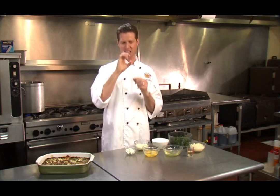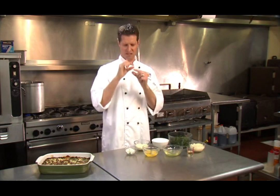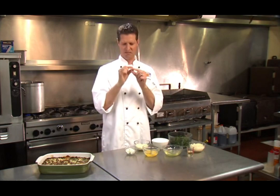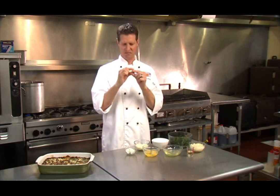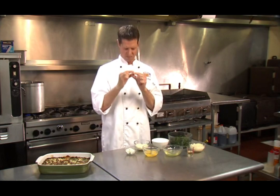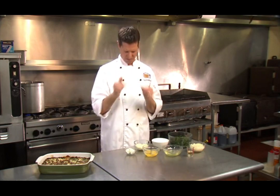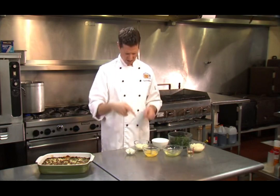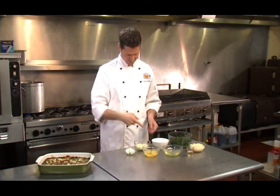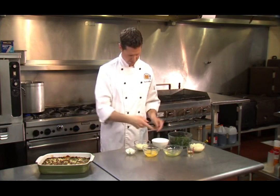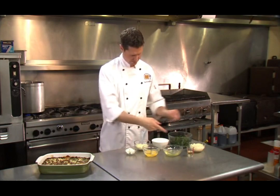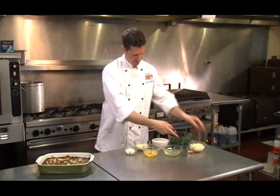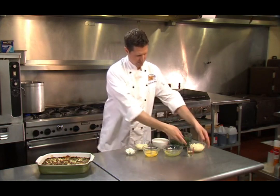like this.